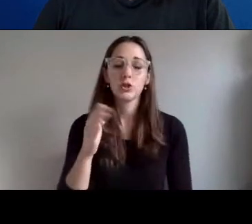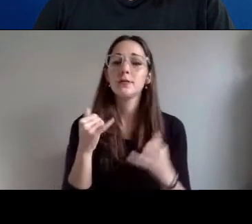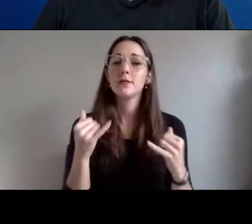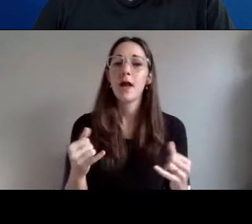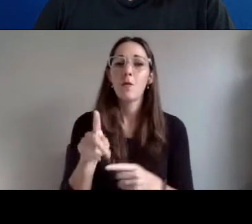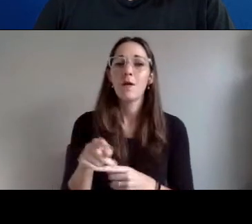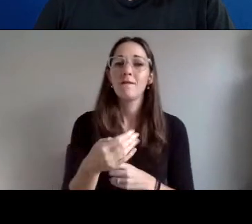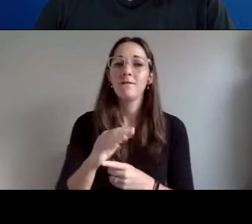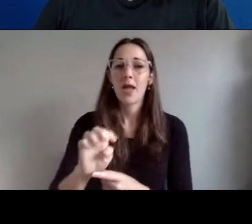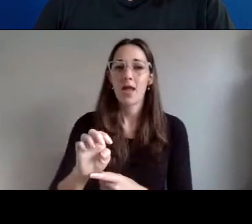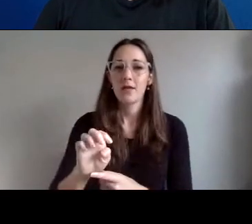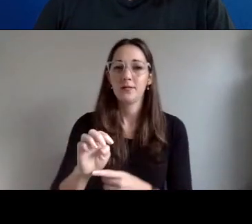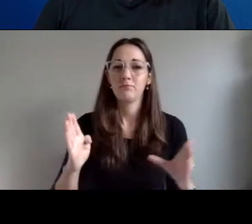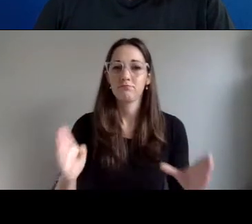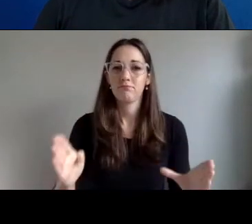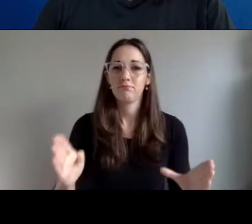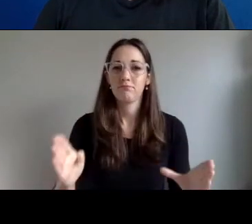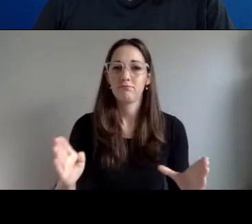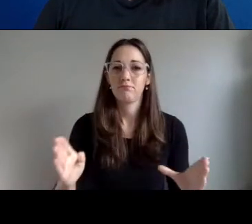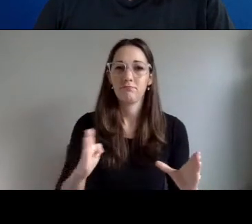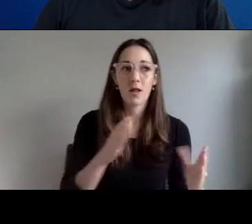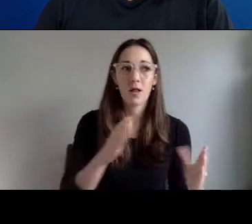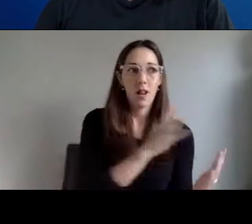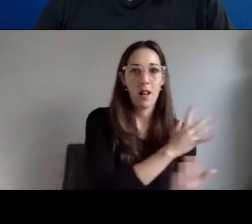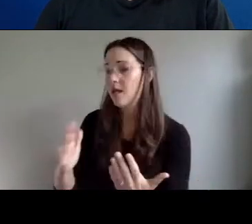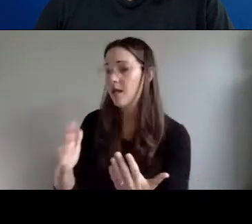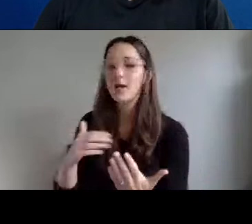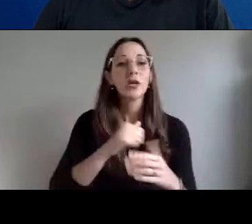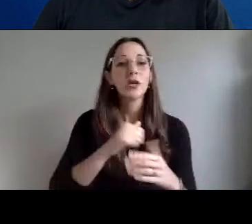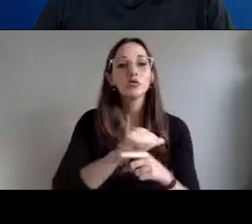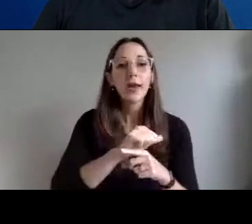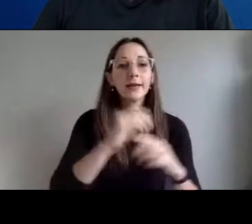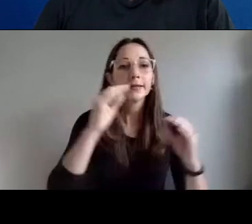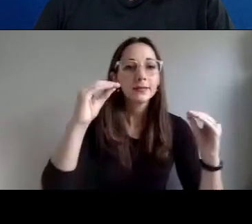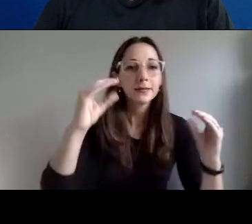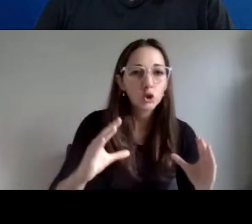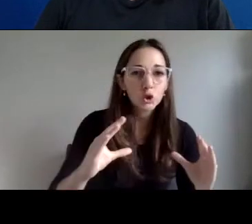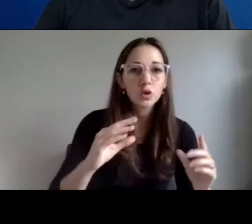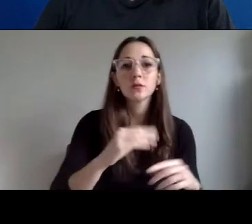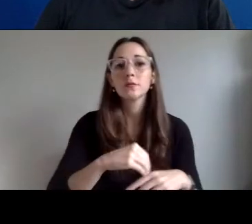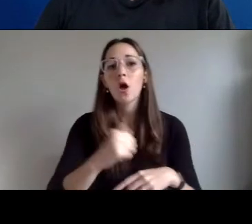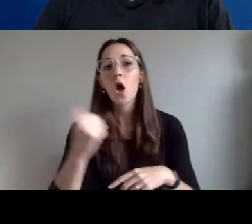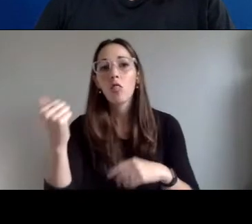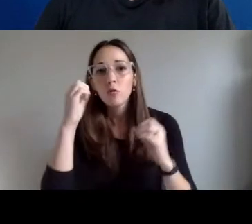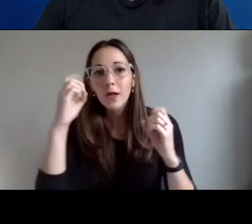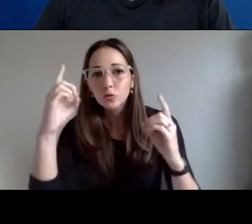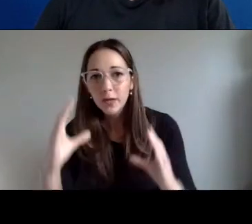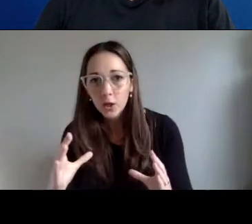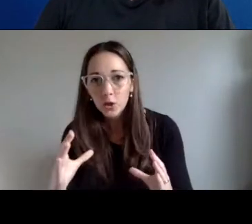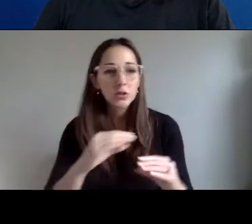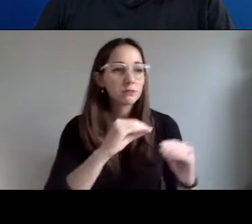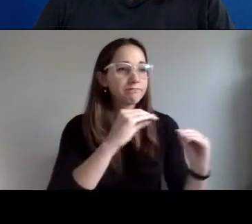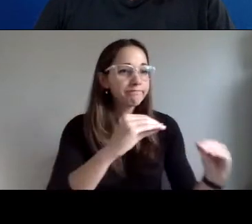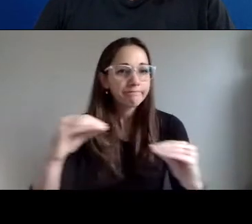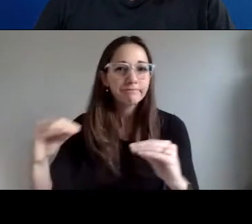the 2 books that we produced regarding COVID-19 and the earthquake response, in order for